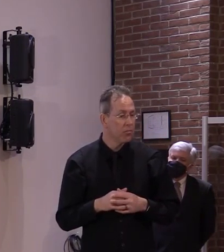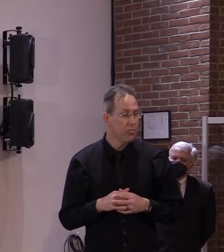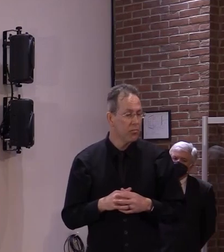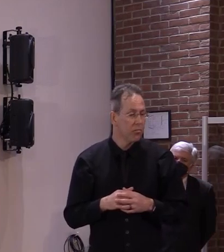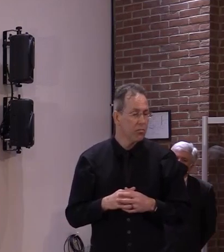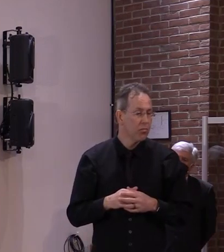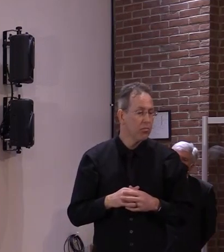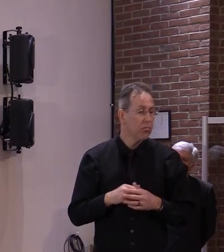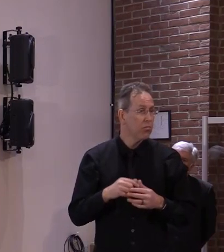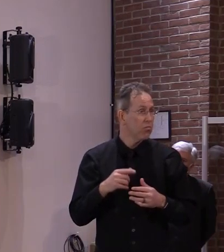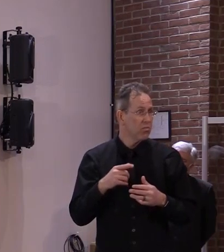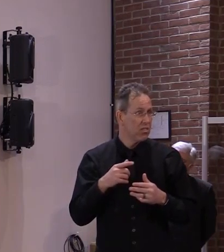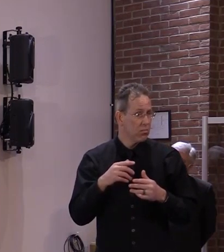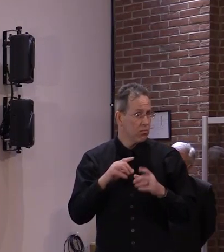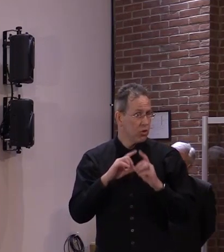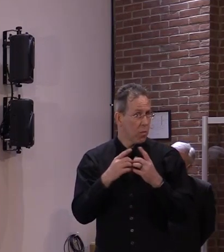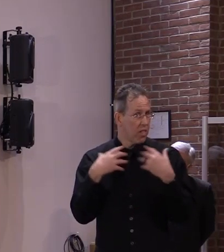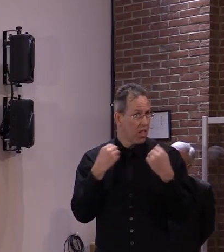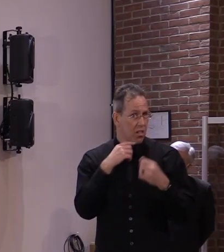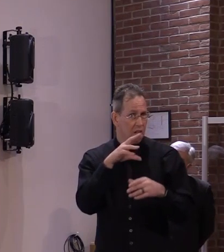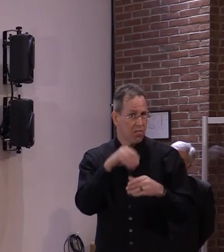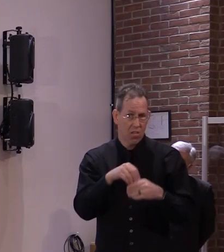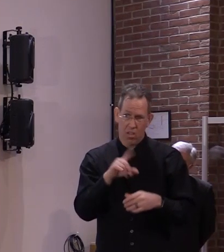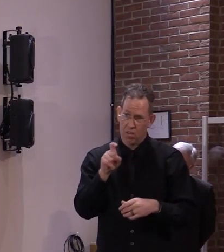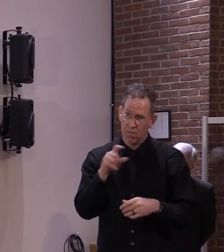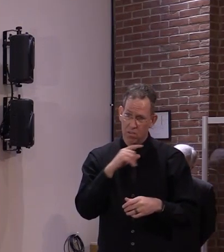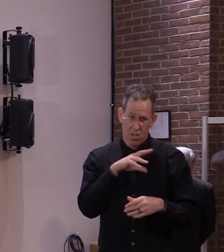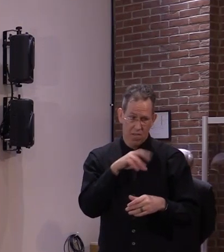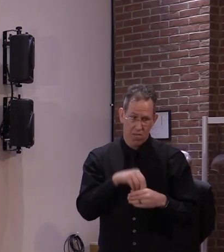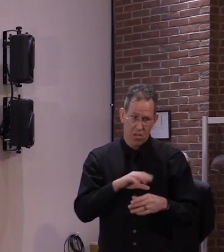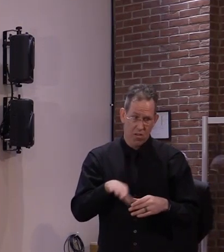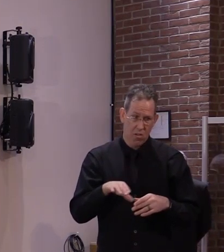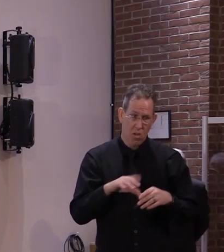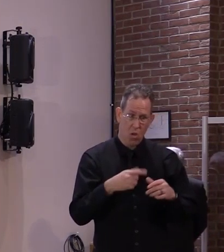the state police or other law enforcement agency.